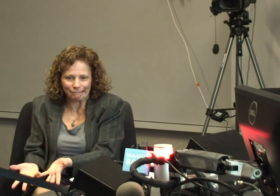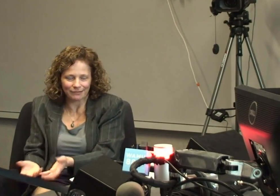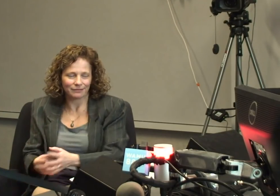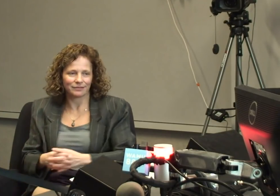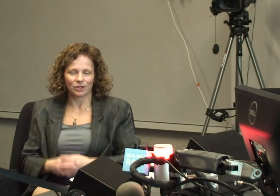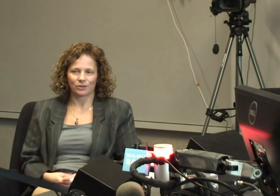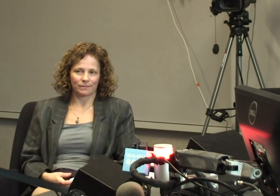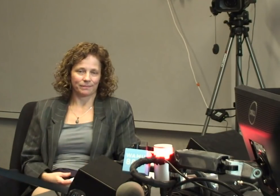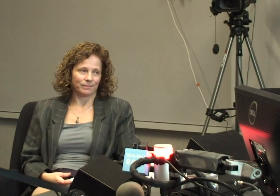a barrier.